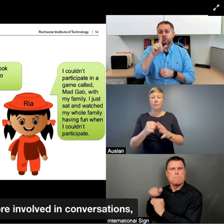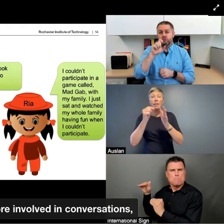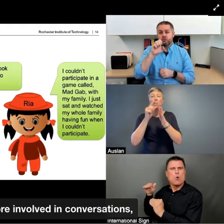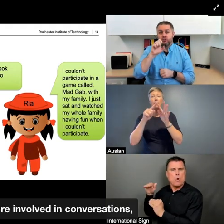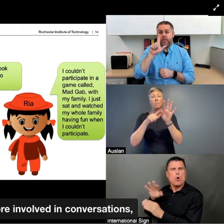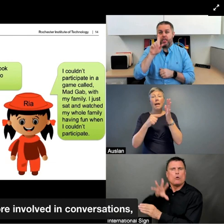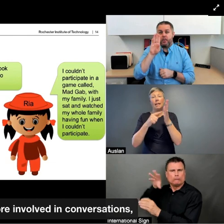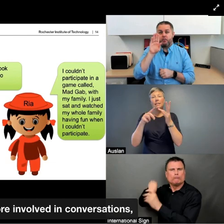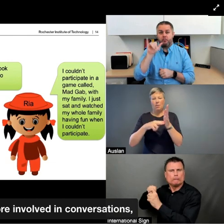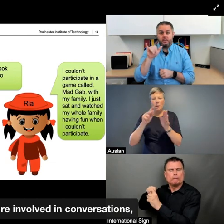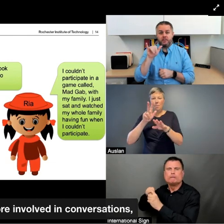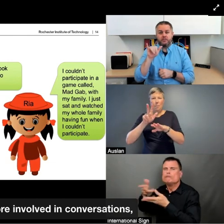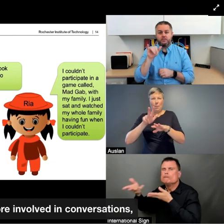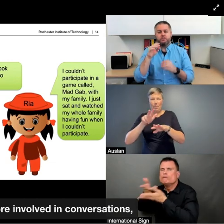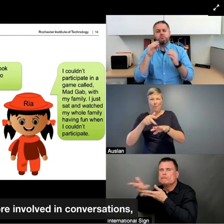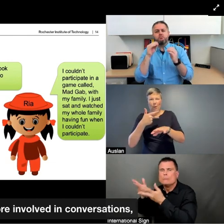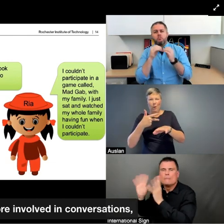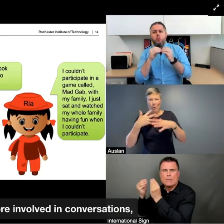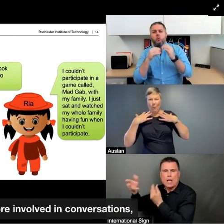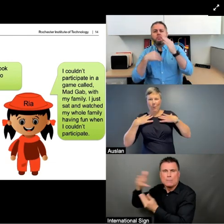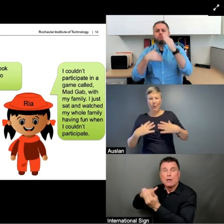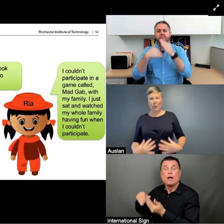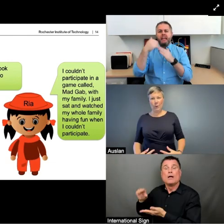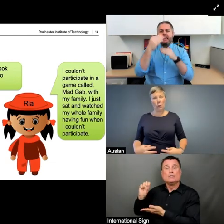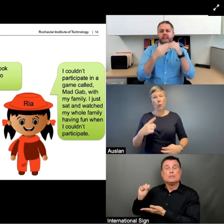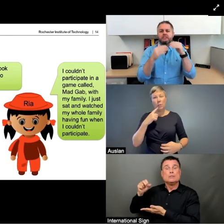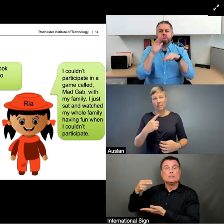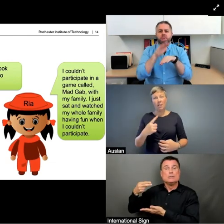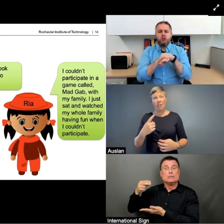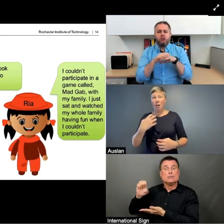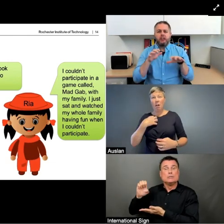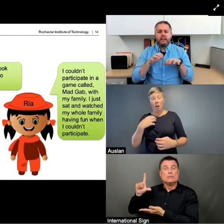Peyton was more involved in conversations,